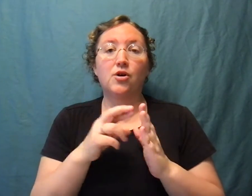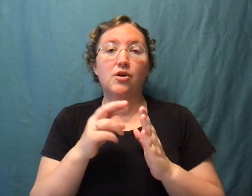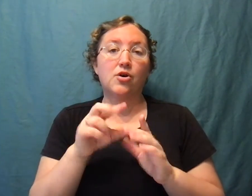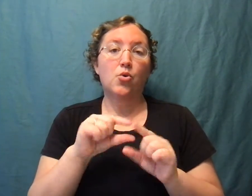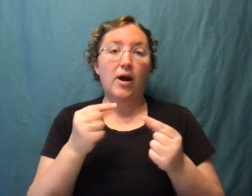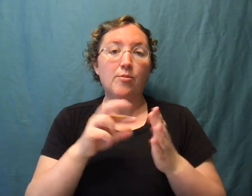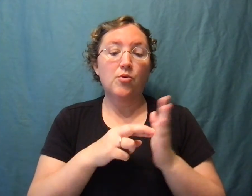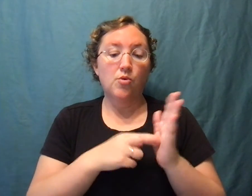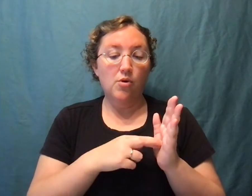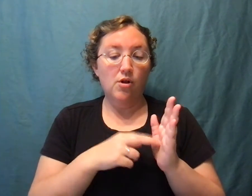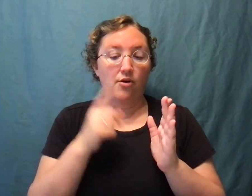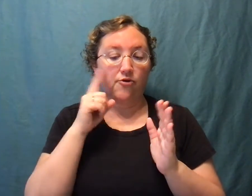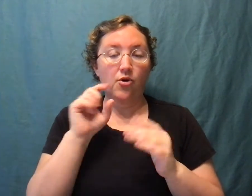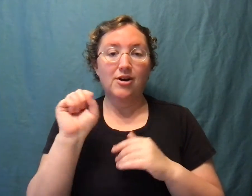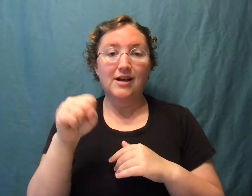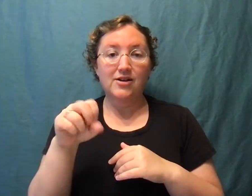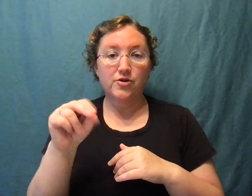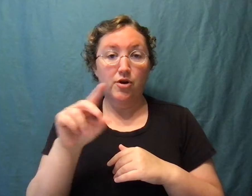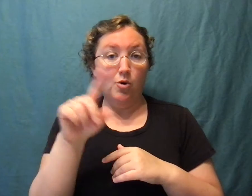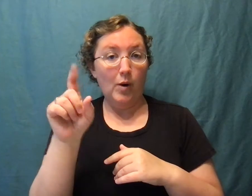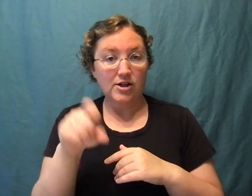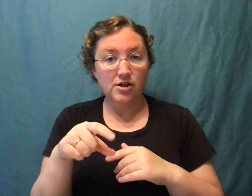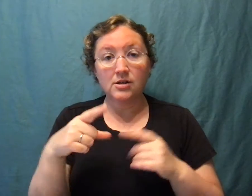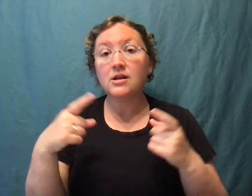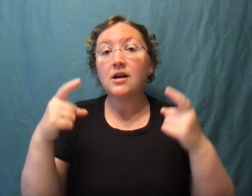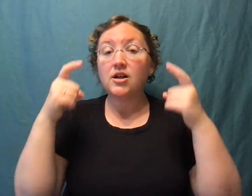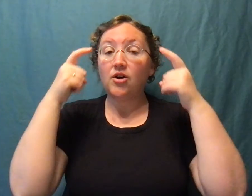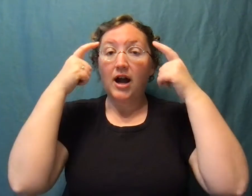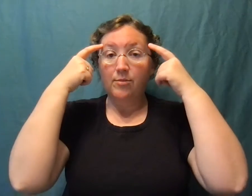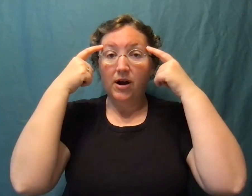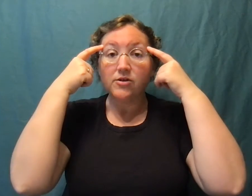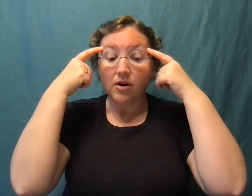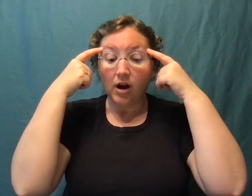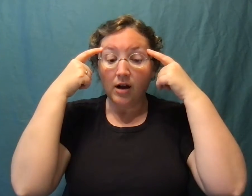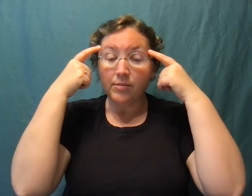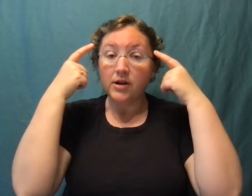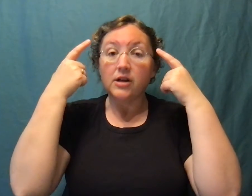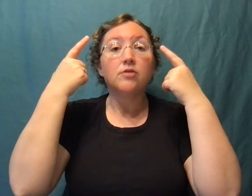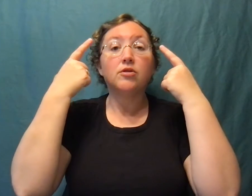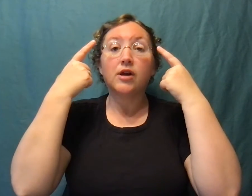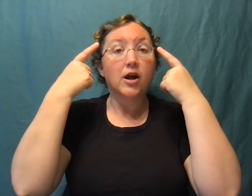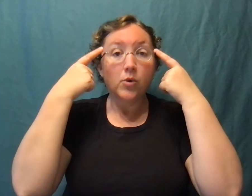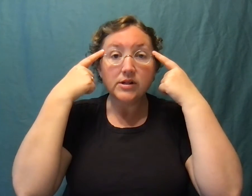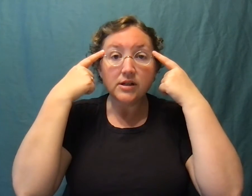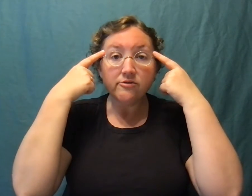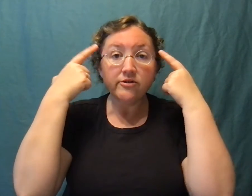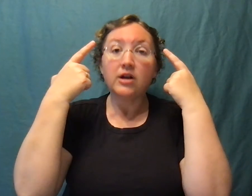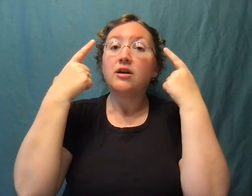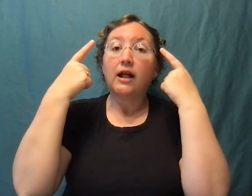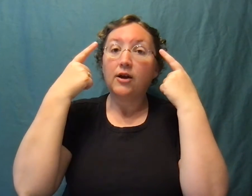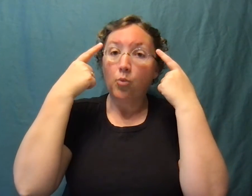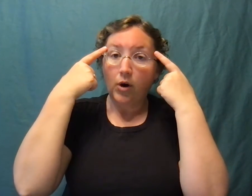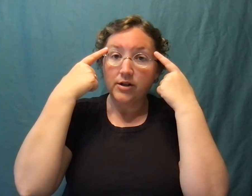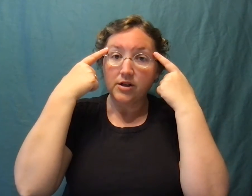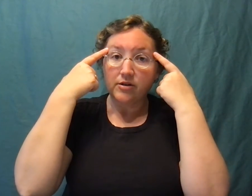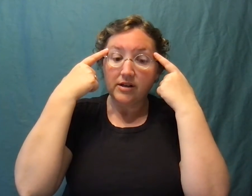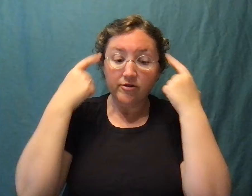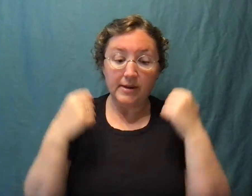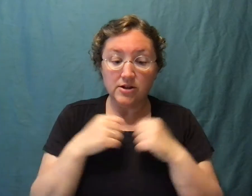the grammar rule for yes or no questions. Your eyebrows are up. You look inquisitive, like you want to know the information